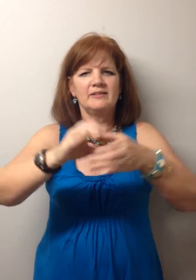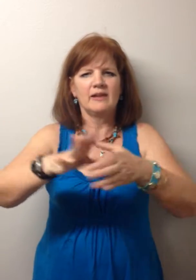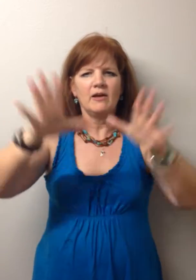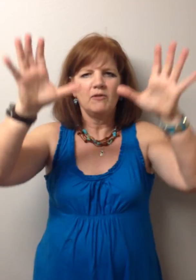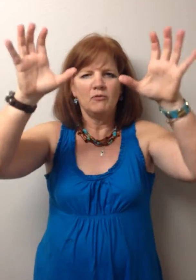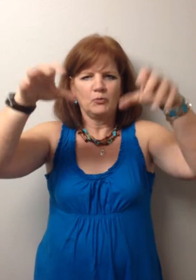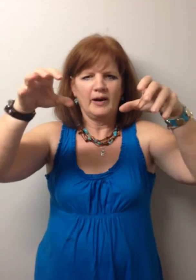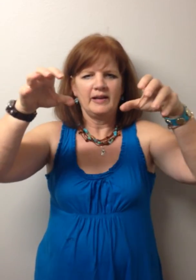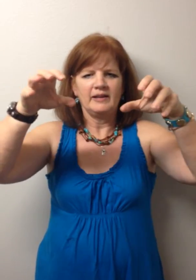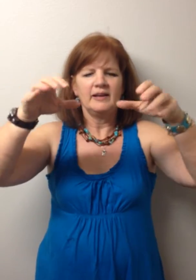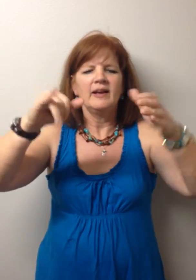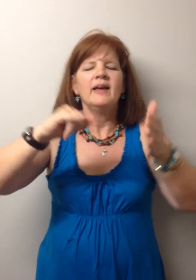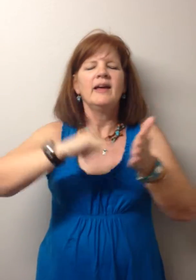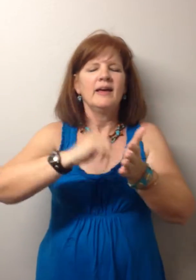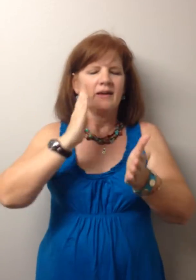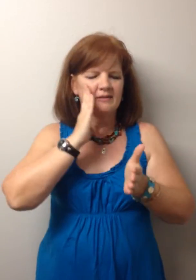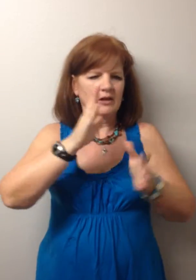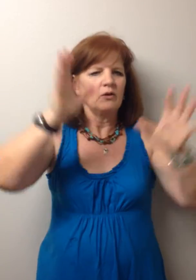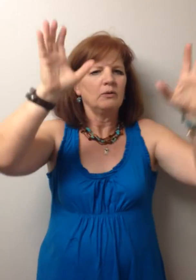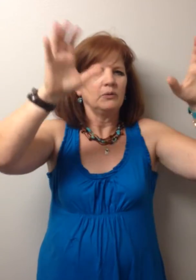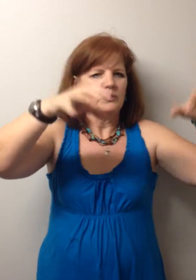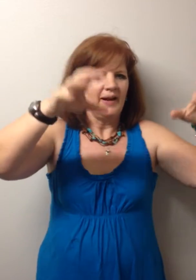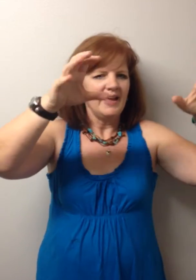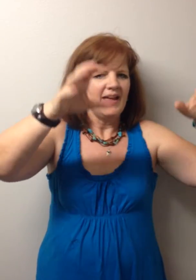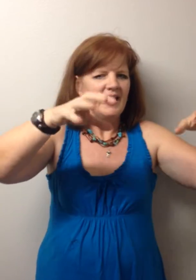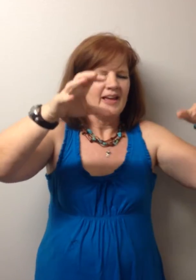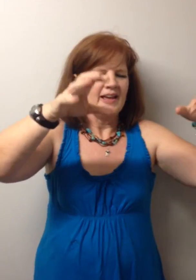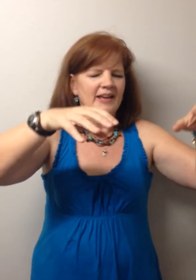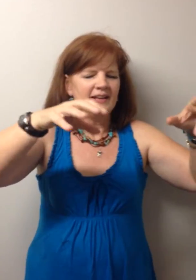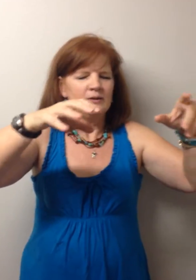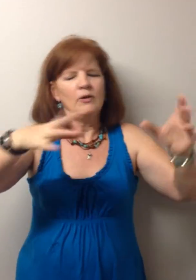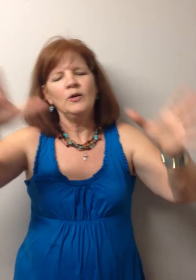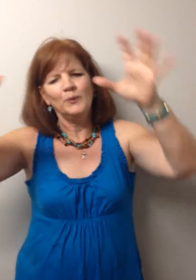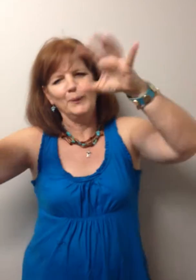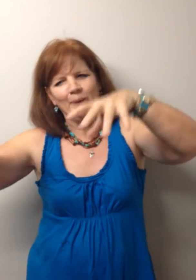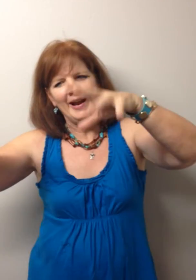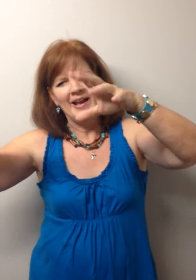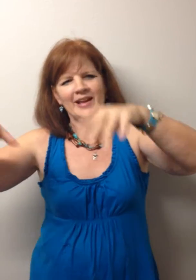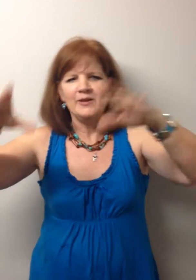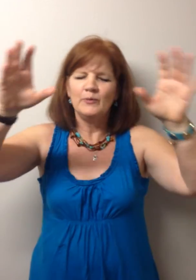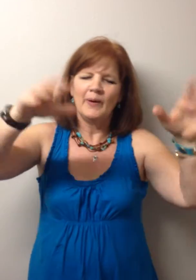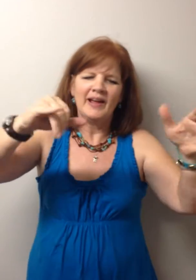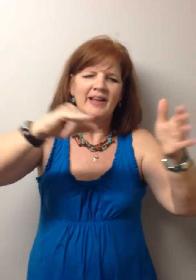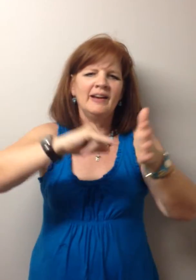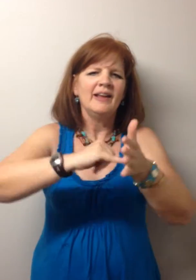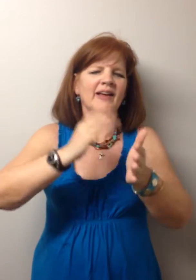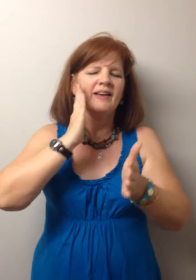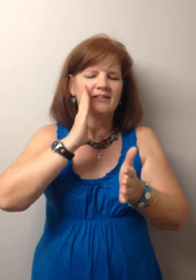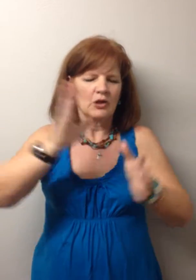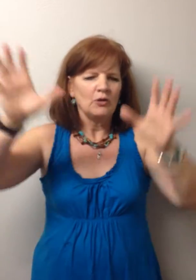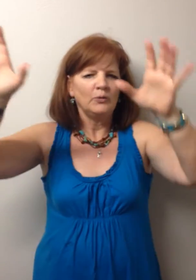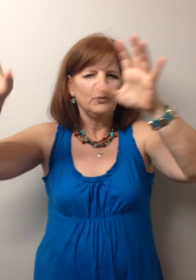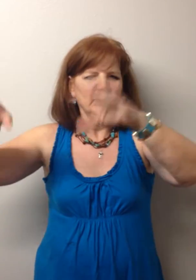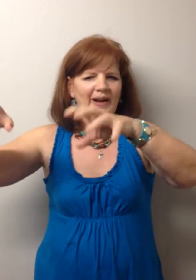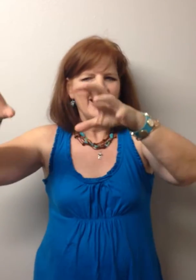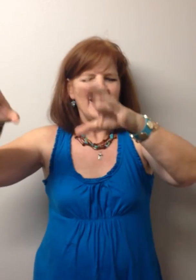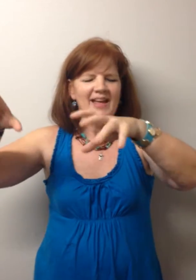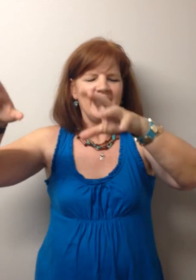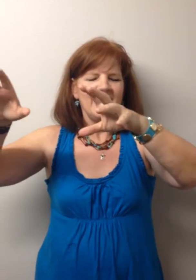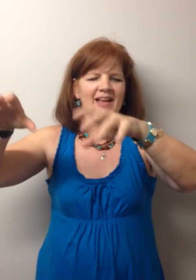chance of rain. It's gonna rain, rain, rain. It's gonna